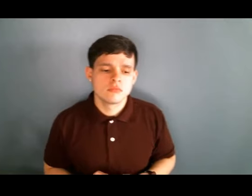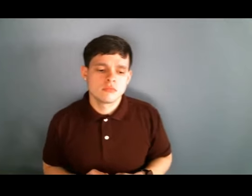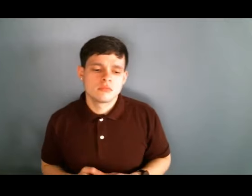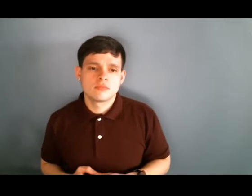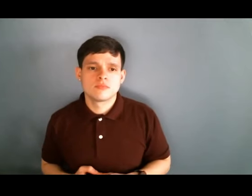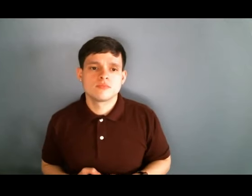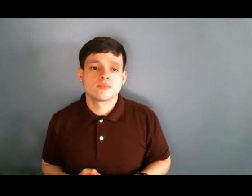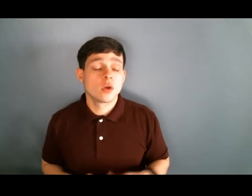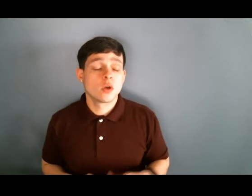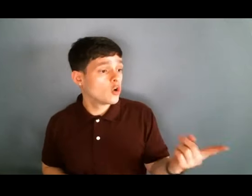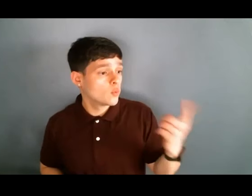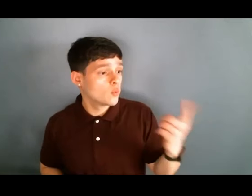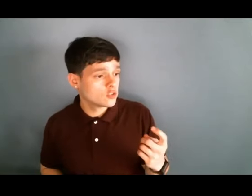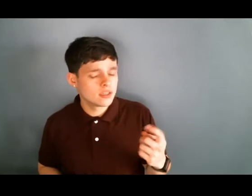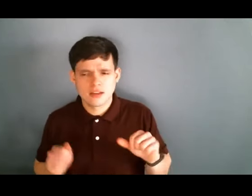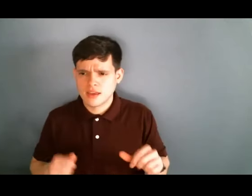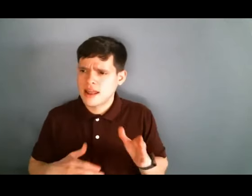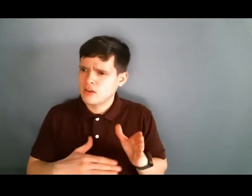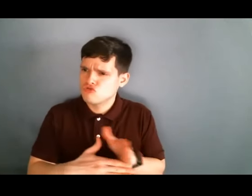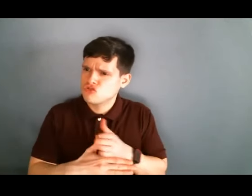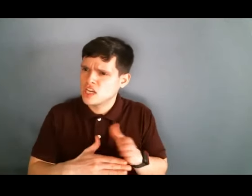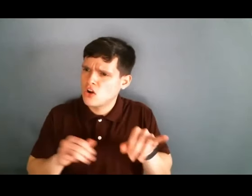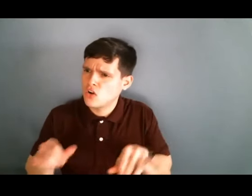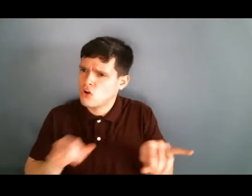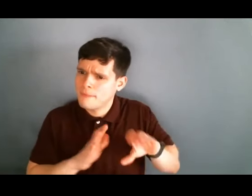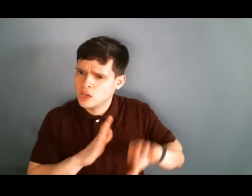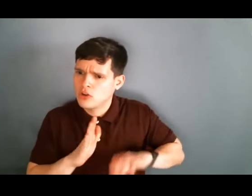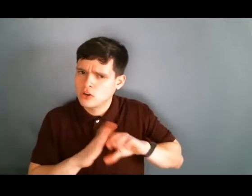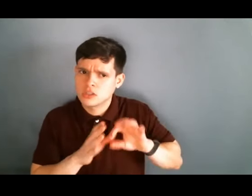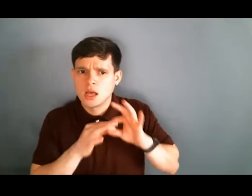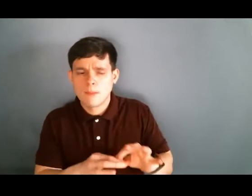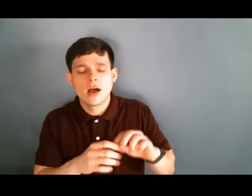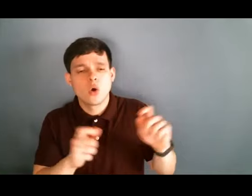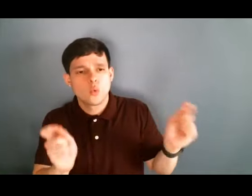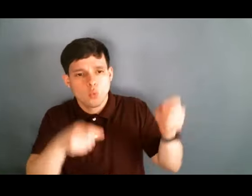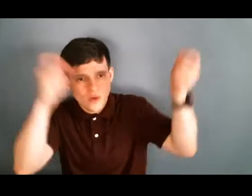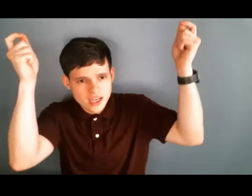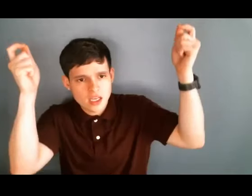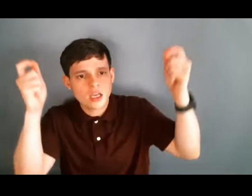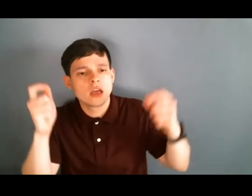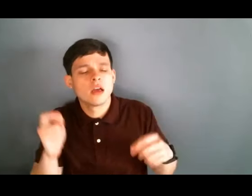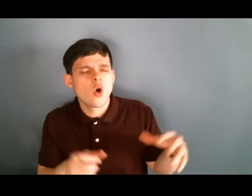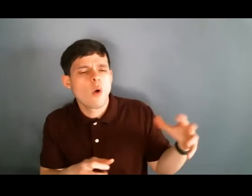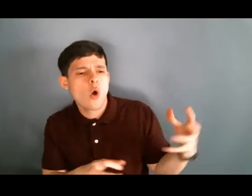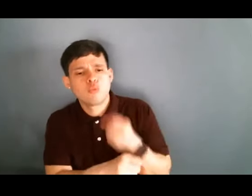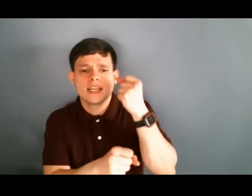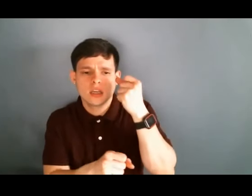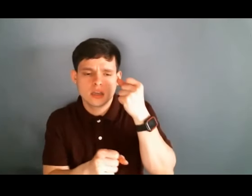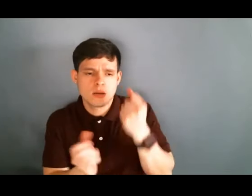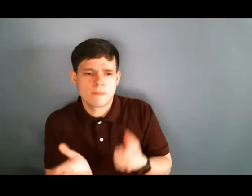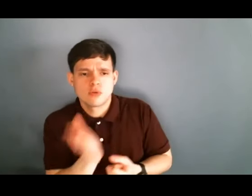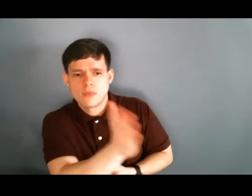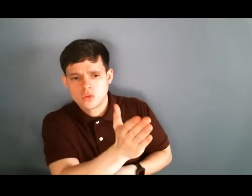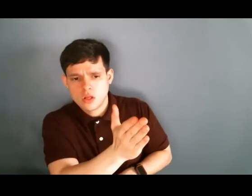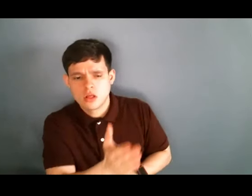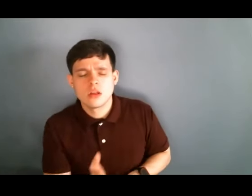Oh, this is a good question. Can I share some common characteristics of a winning proposal? That's a great question. It's hard to share